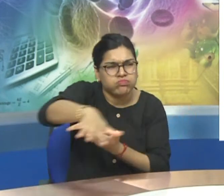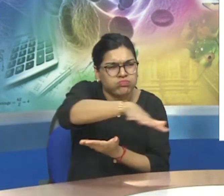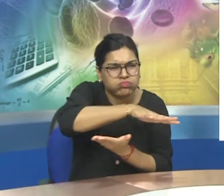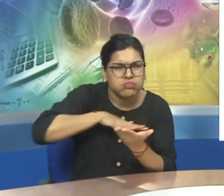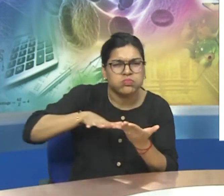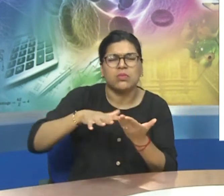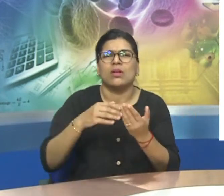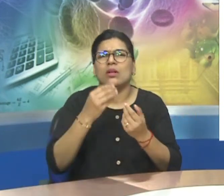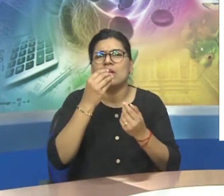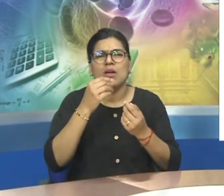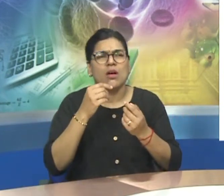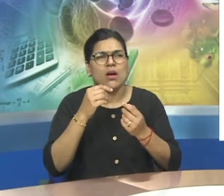arrangement